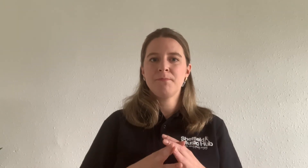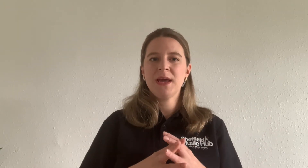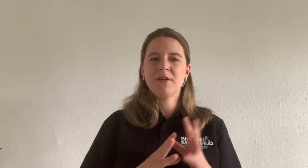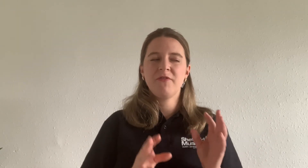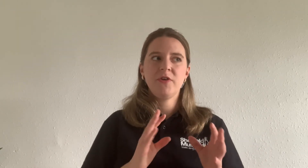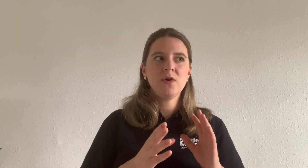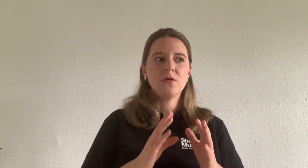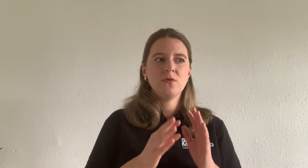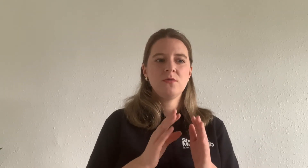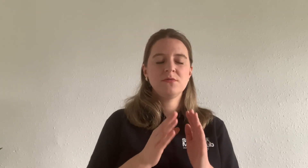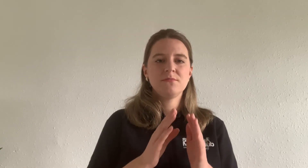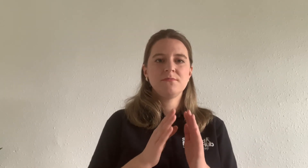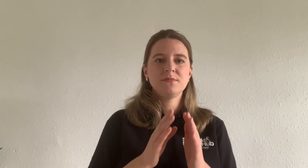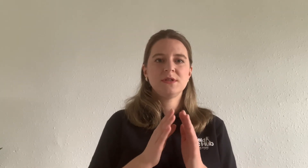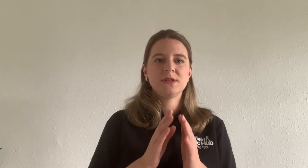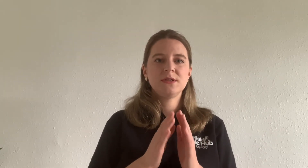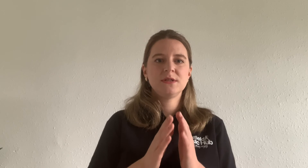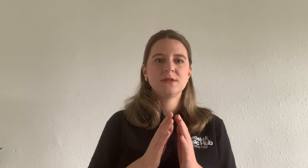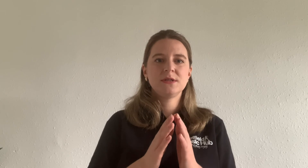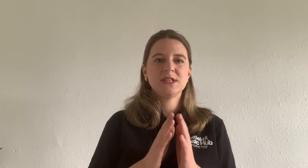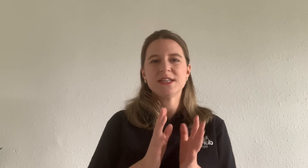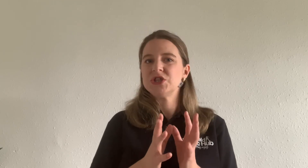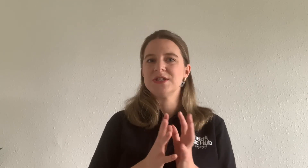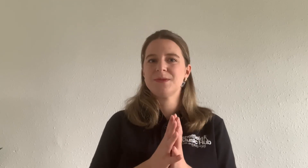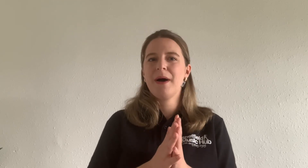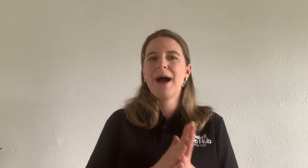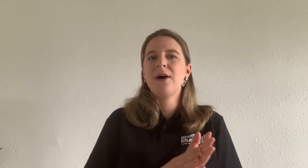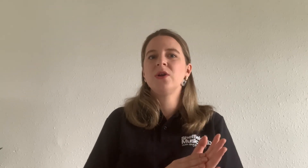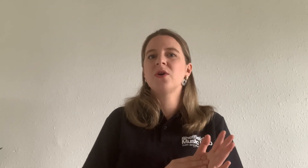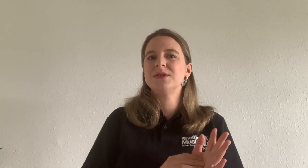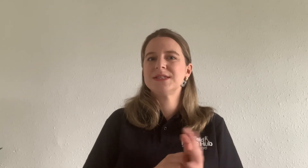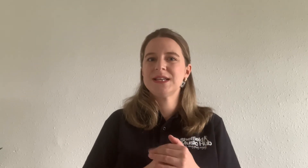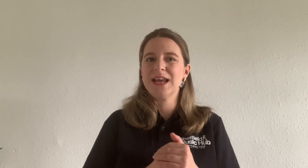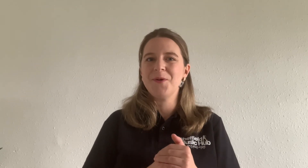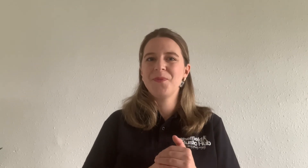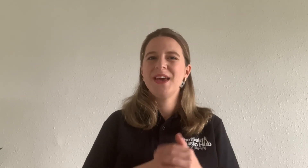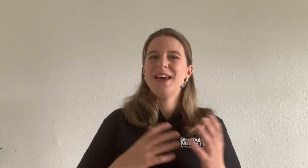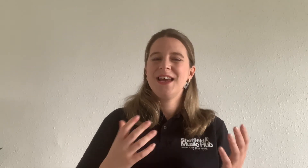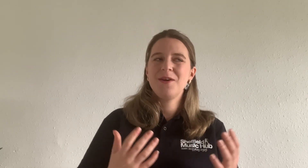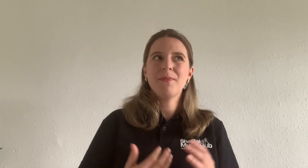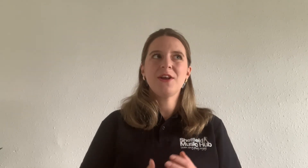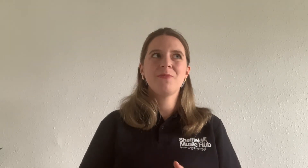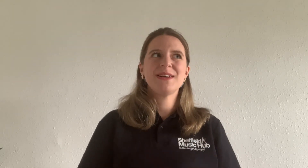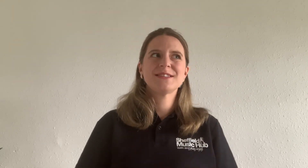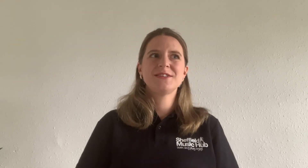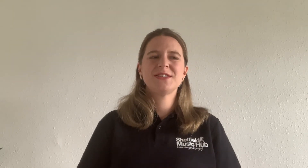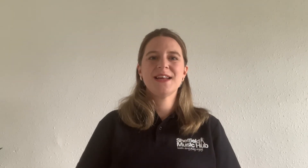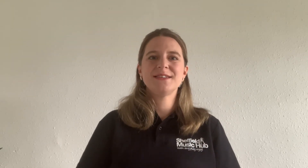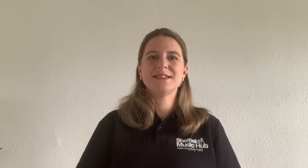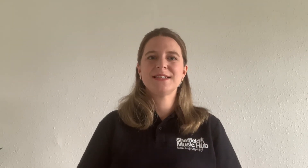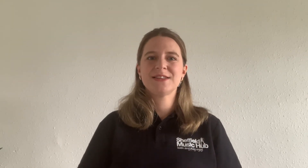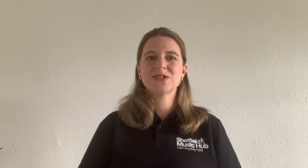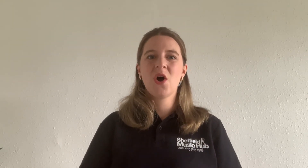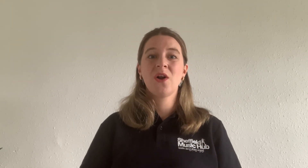a few decisions about how you're going to sing it. It might not make such sense to sing the song like